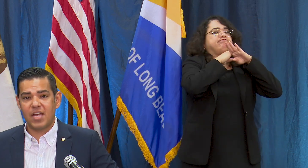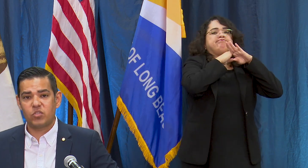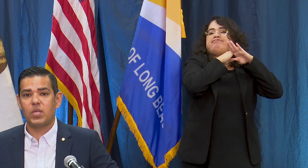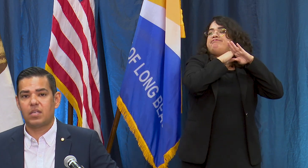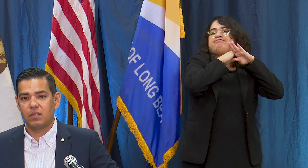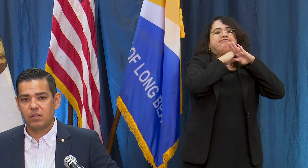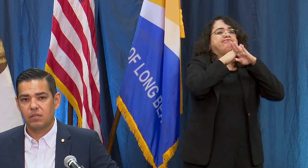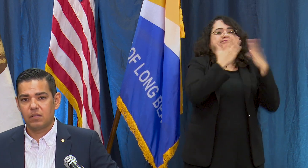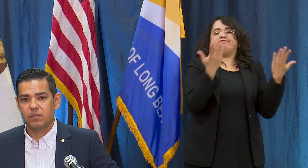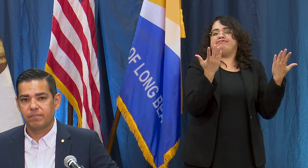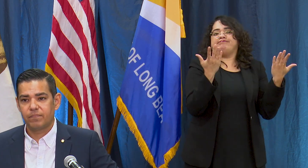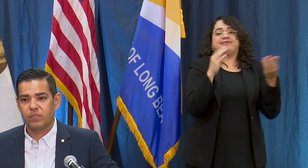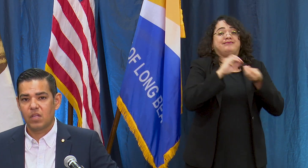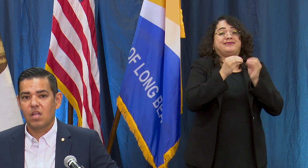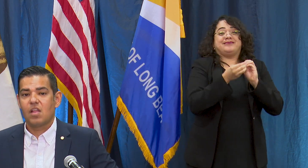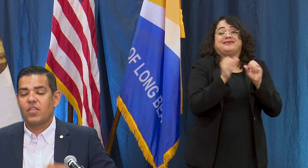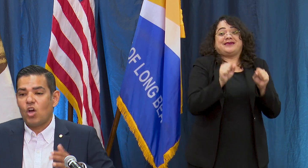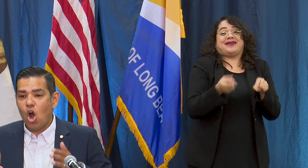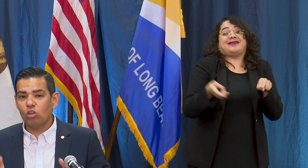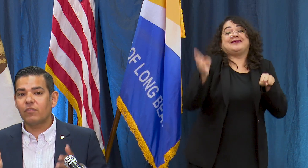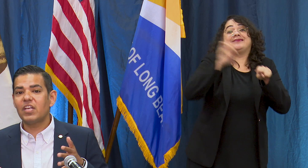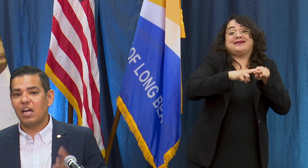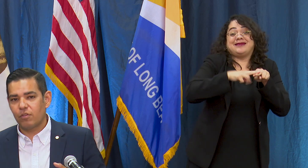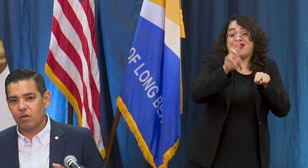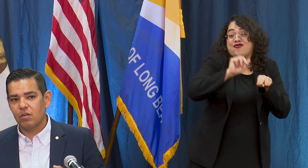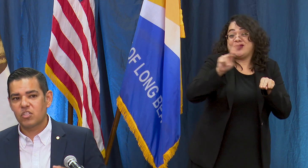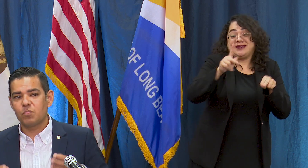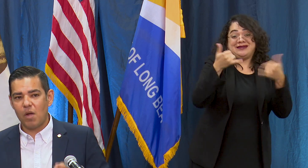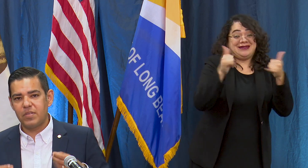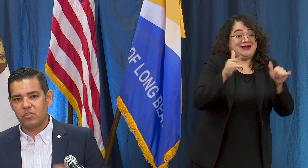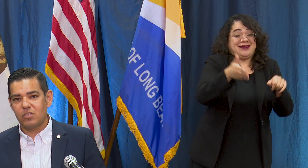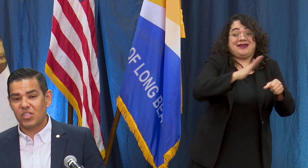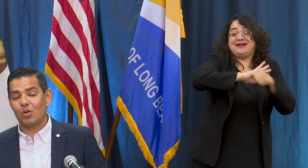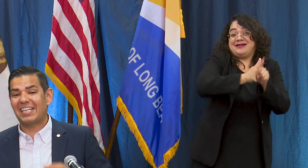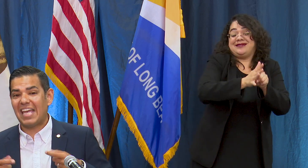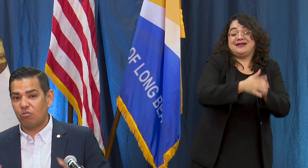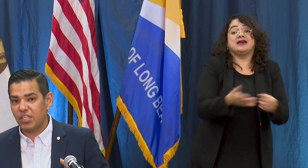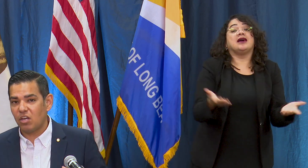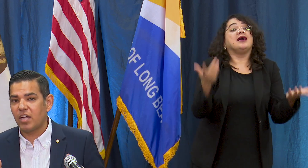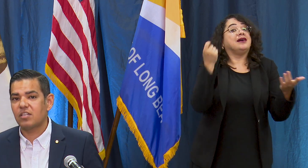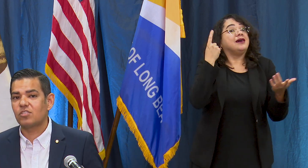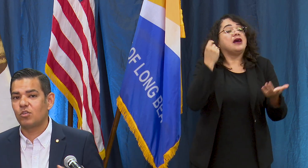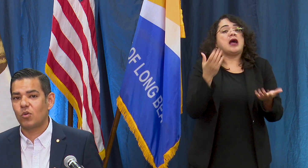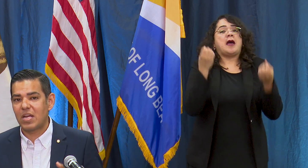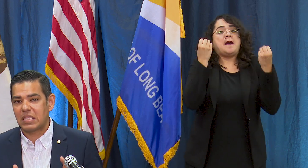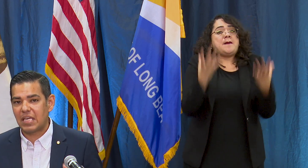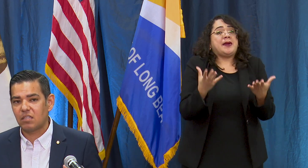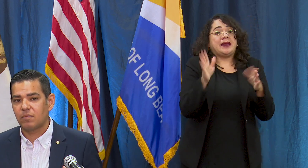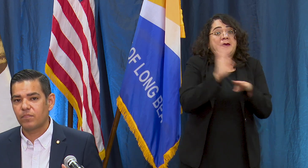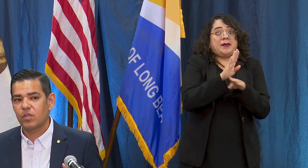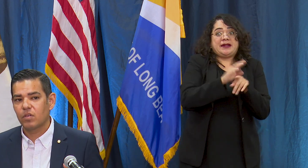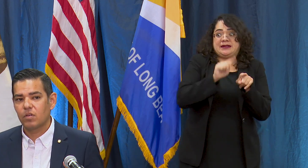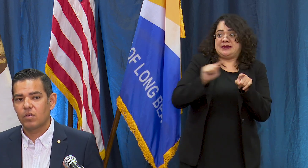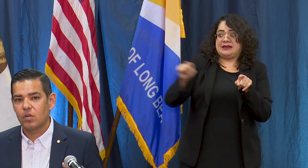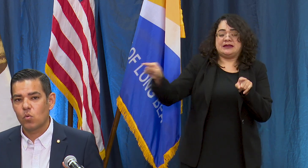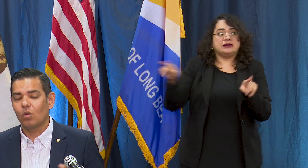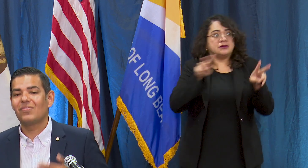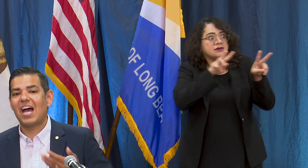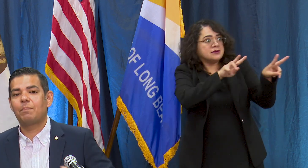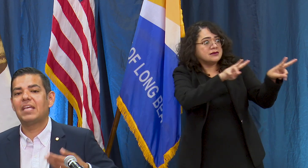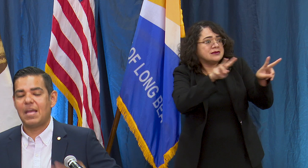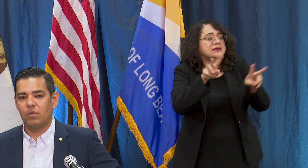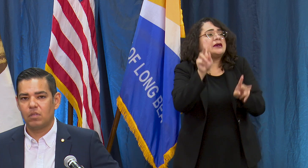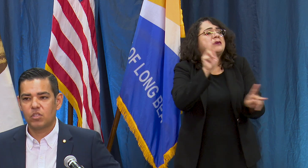to happen next week, then all of the other small businesses that are counting on us to do the right thing